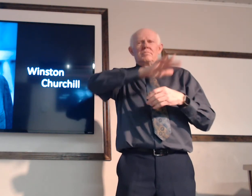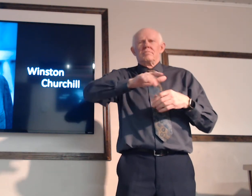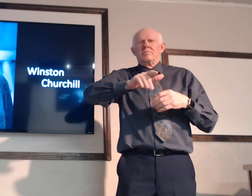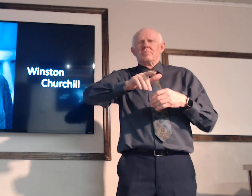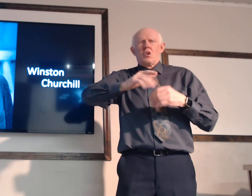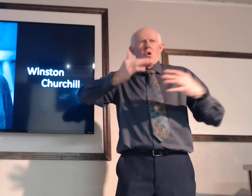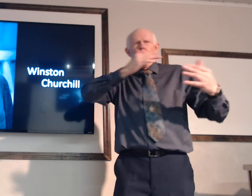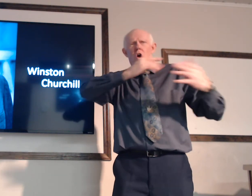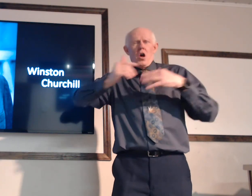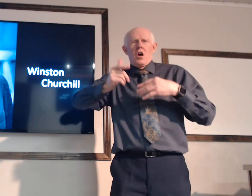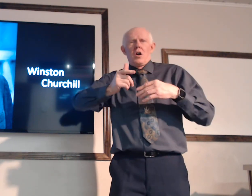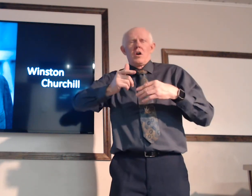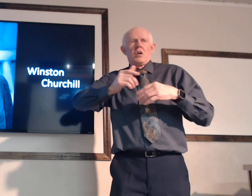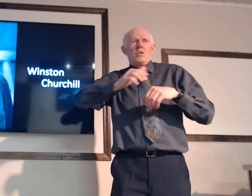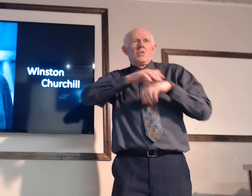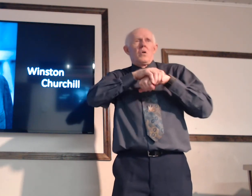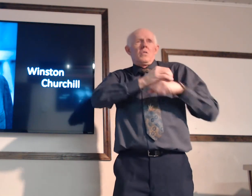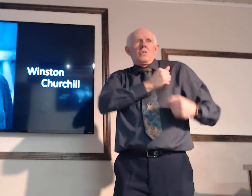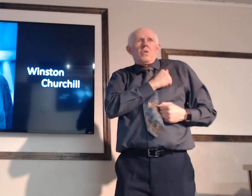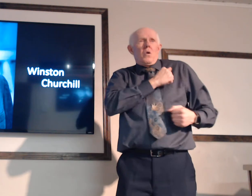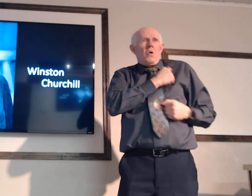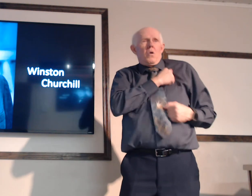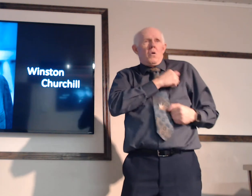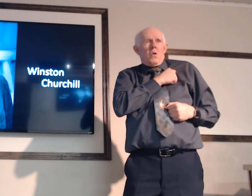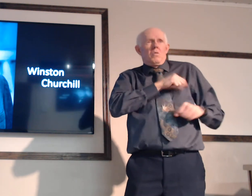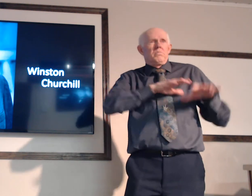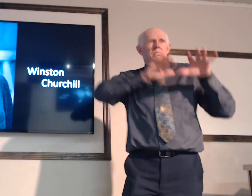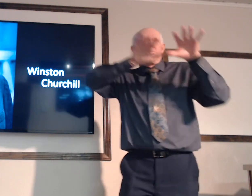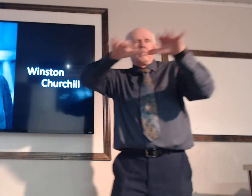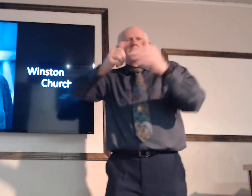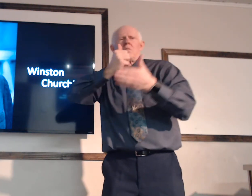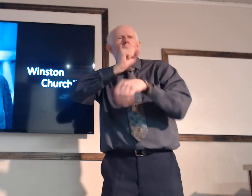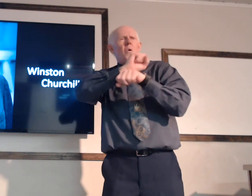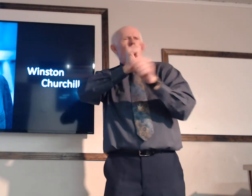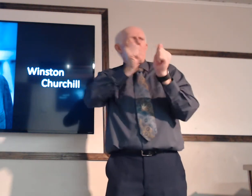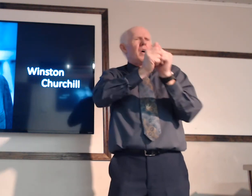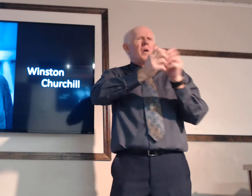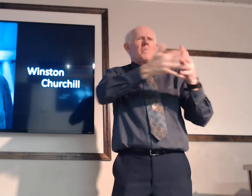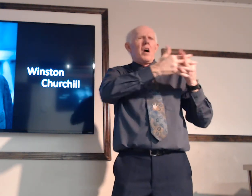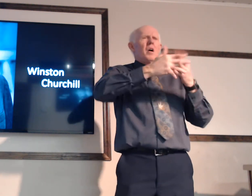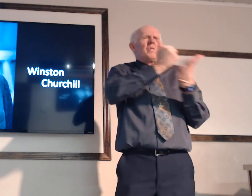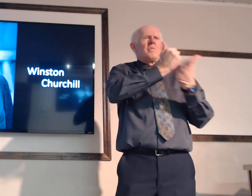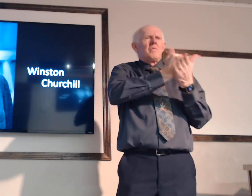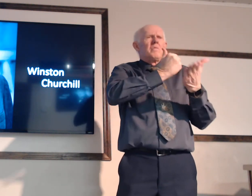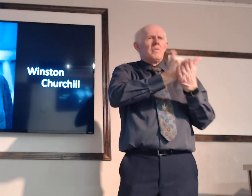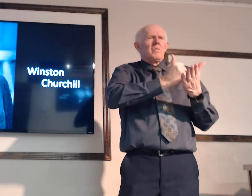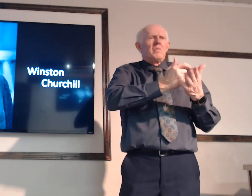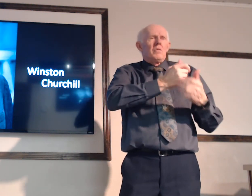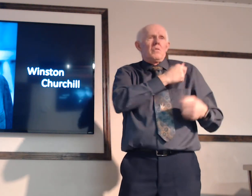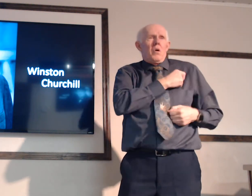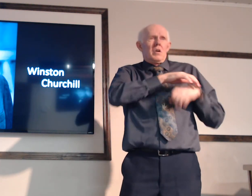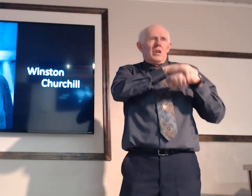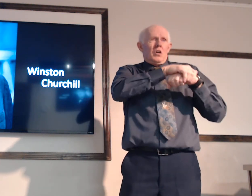Europe, they were at war. And there were soldiers, and America went to